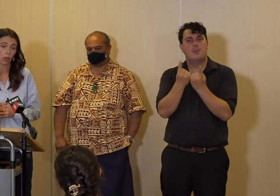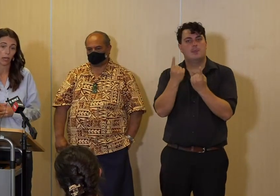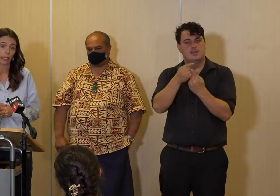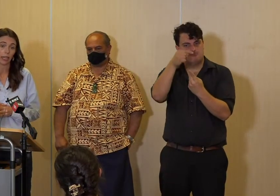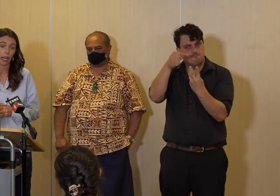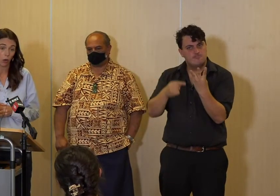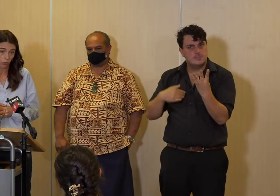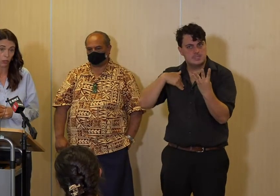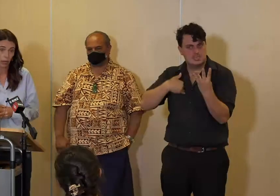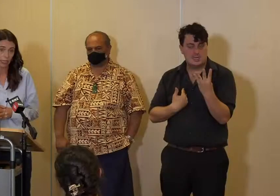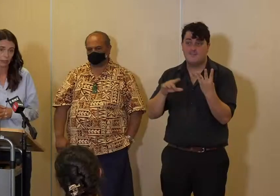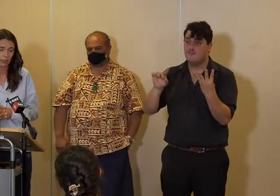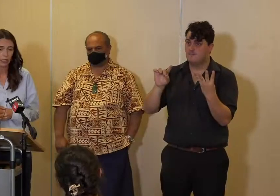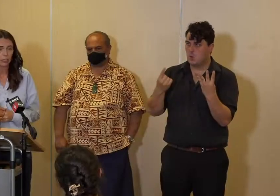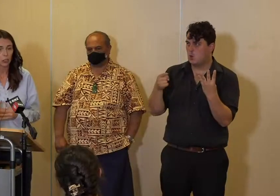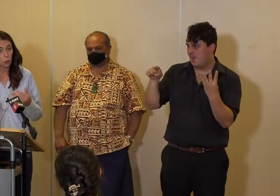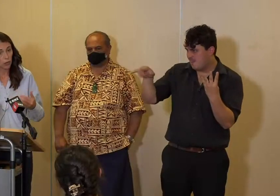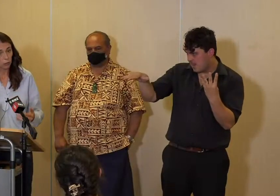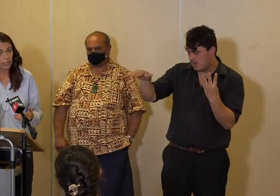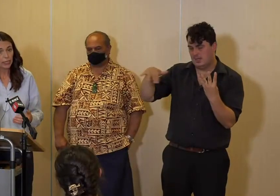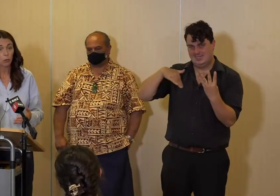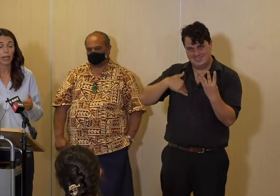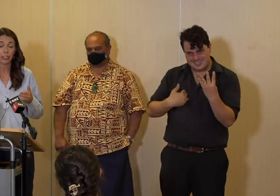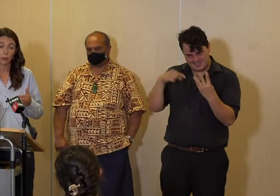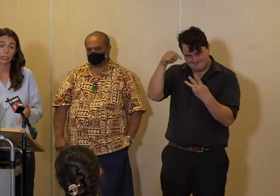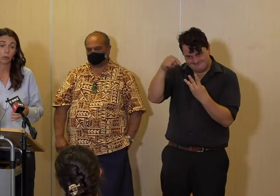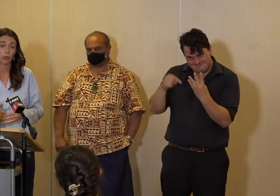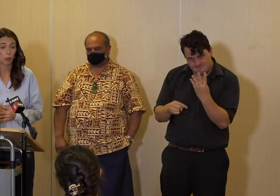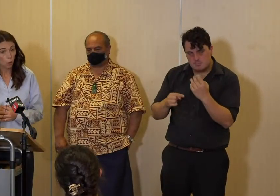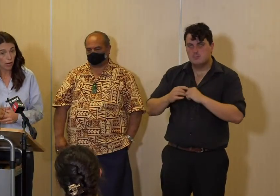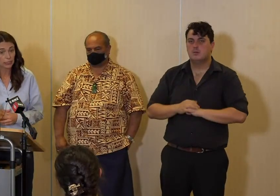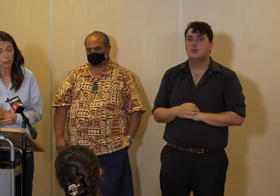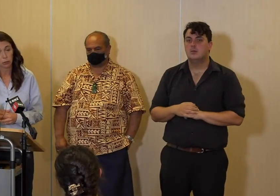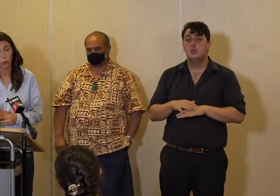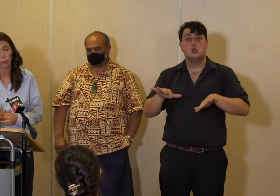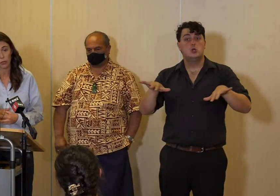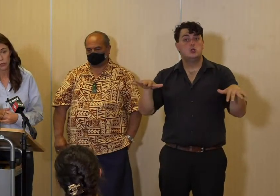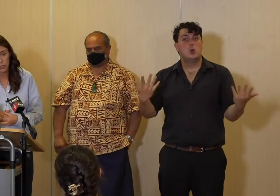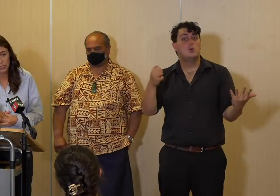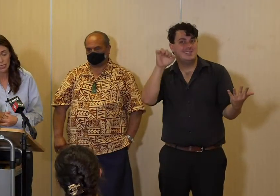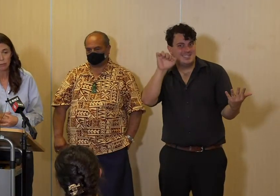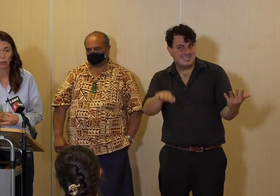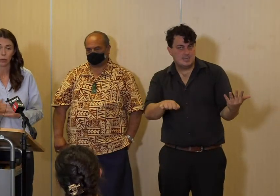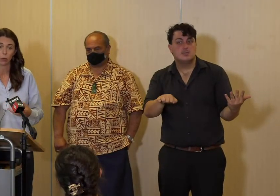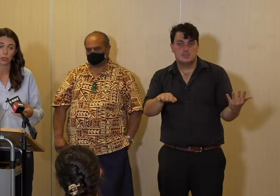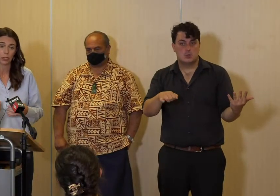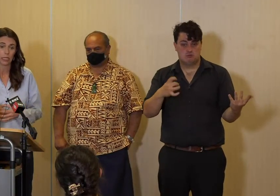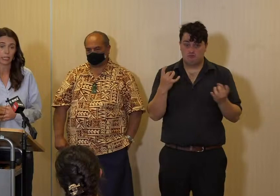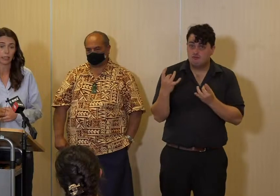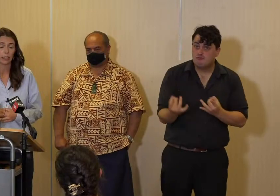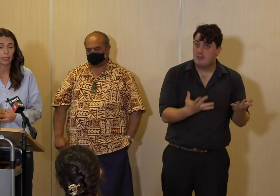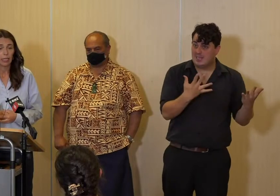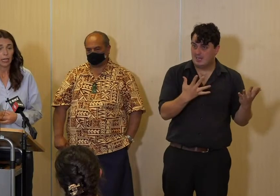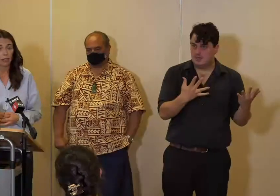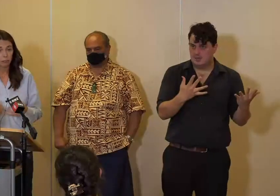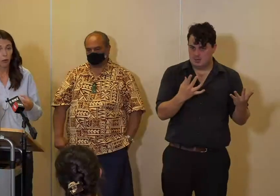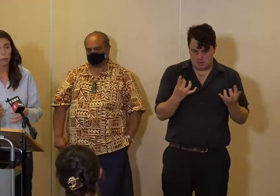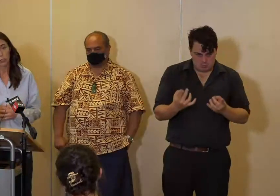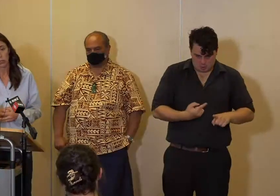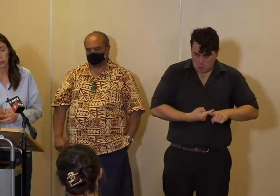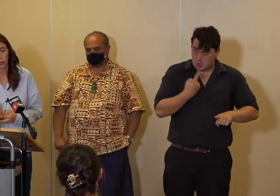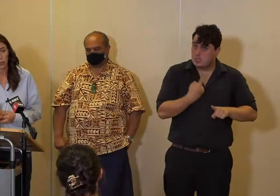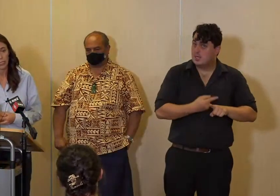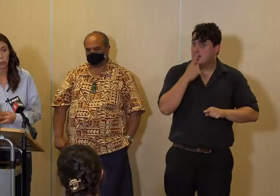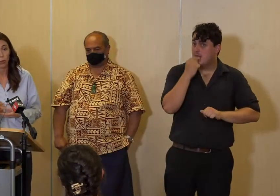are supplying on the ground. So we're ready, we are doing the work required to deploy with urgency, but we're also seeking